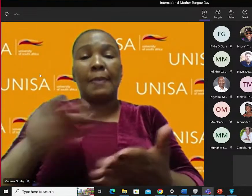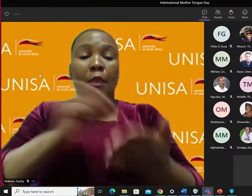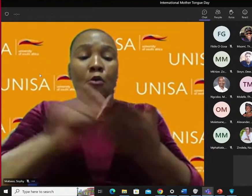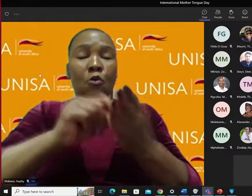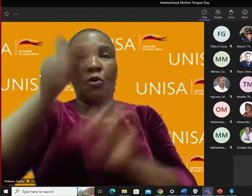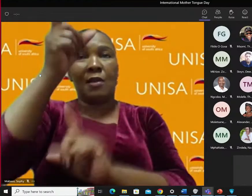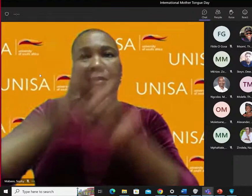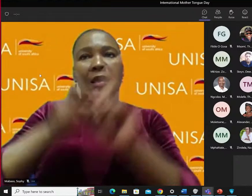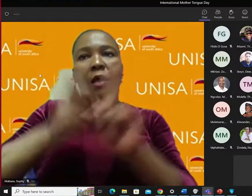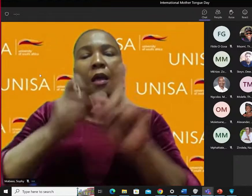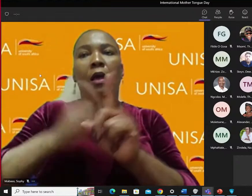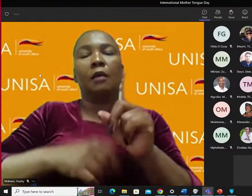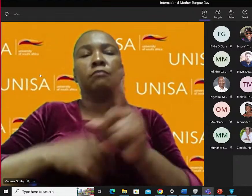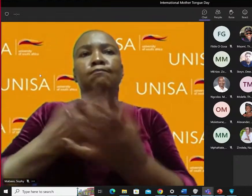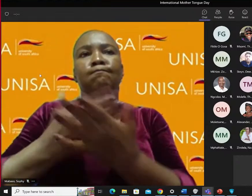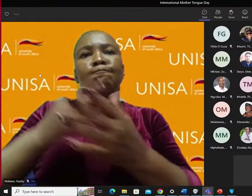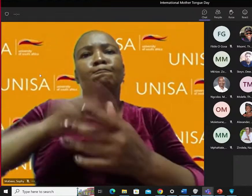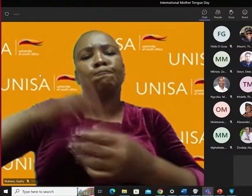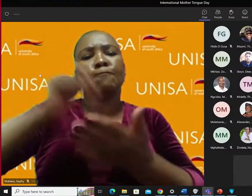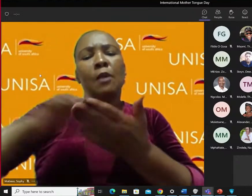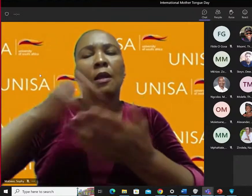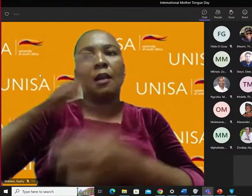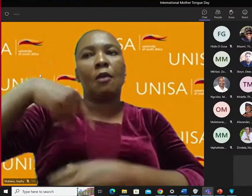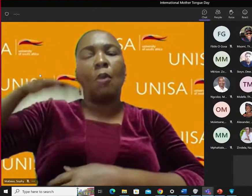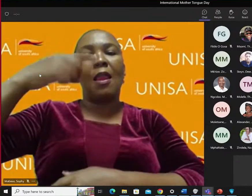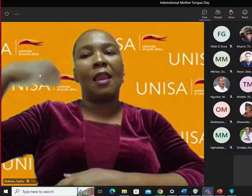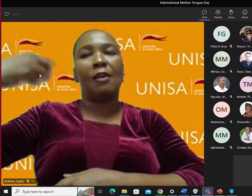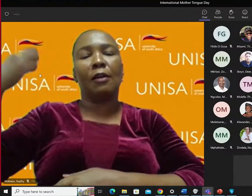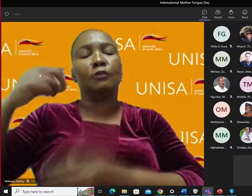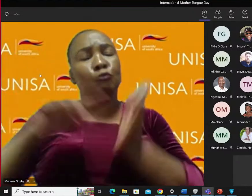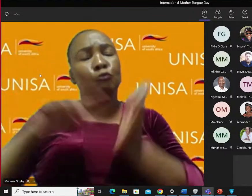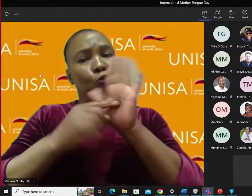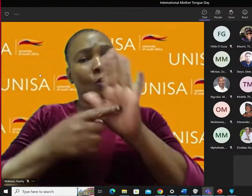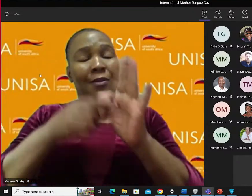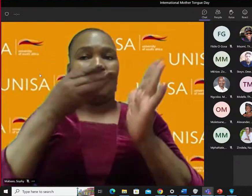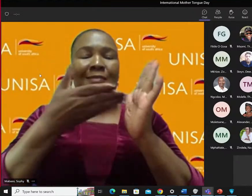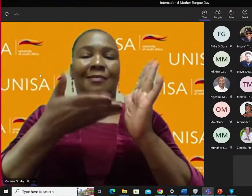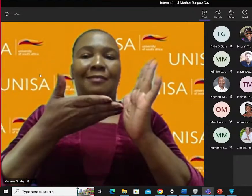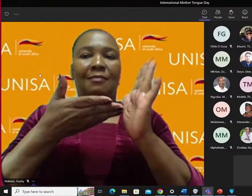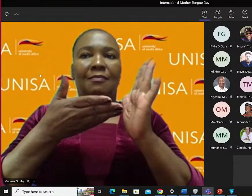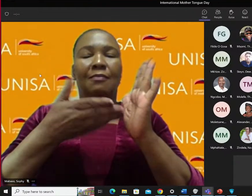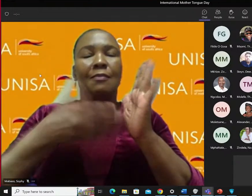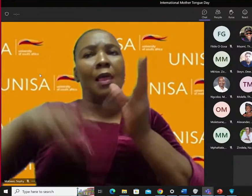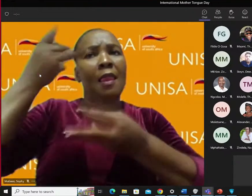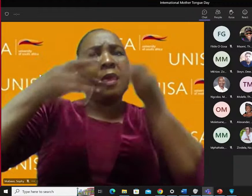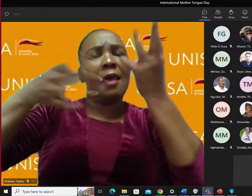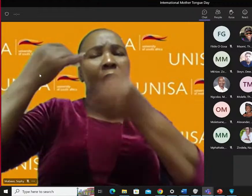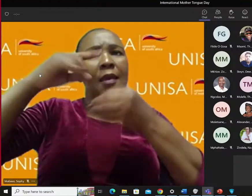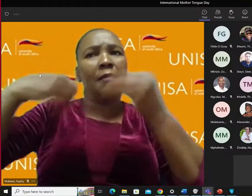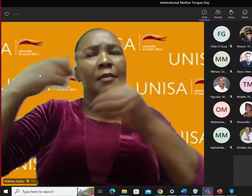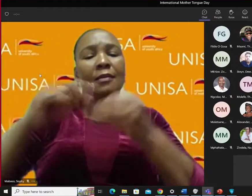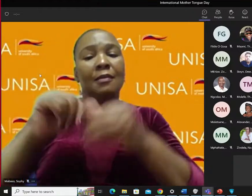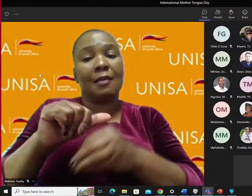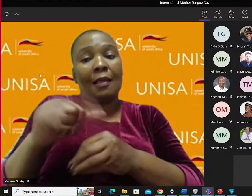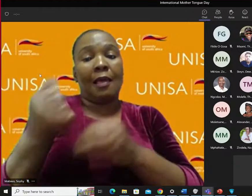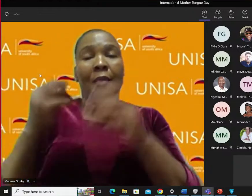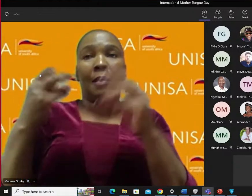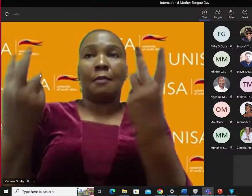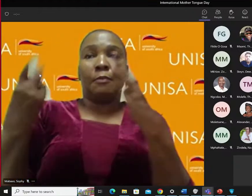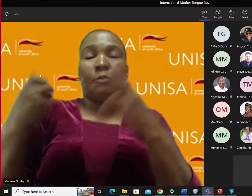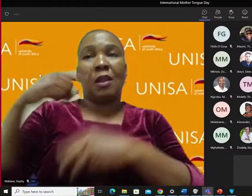able to write in our languages are showing that. Learning about other people's languages